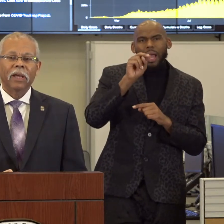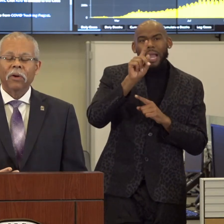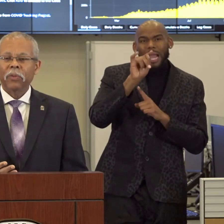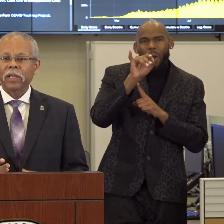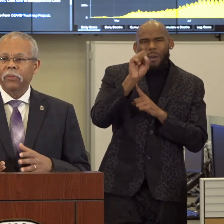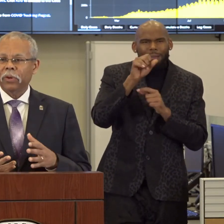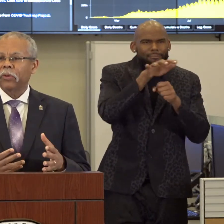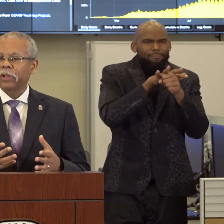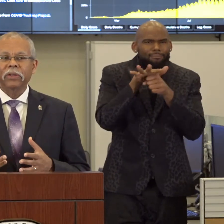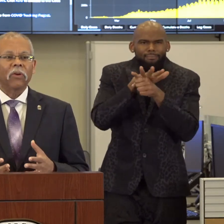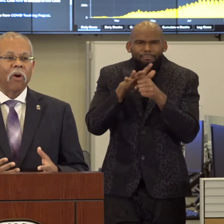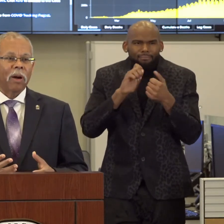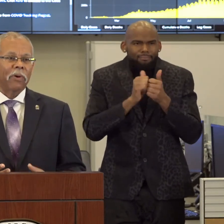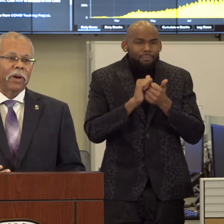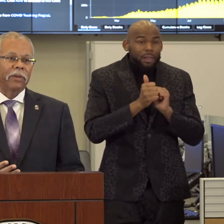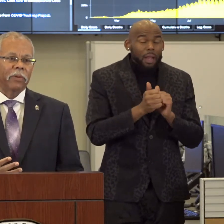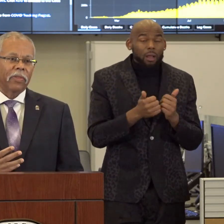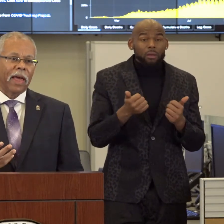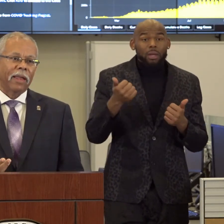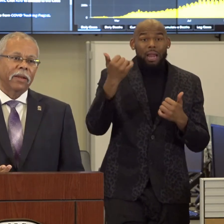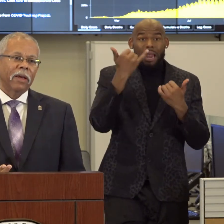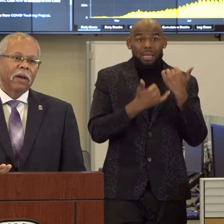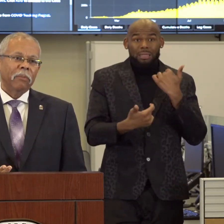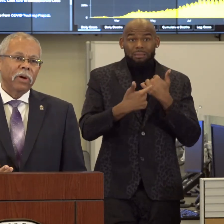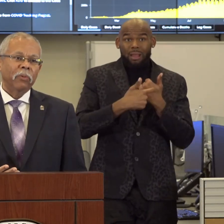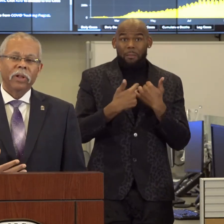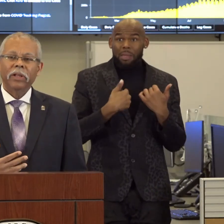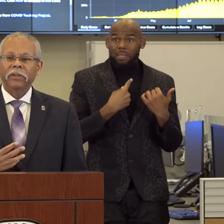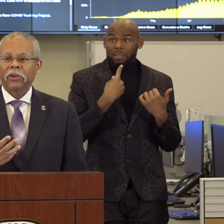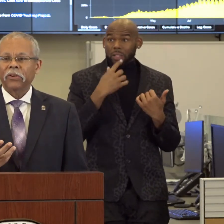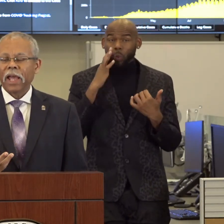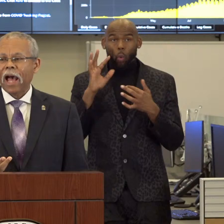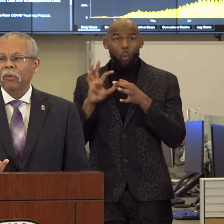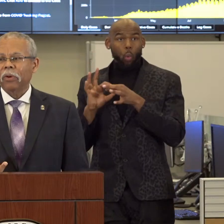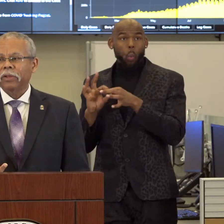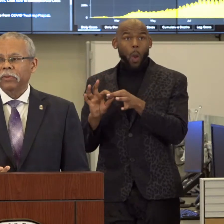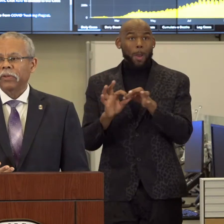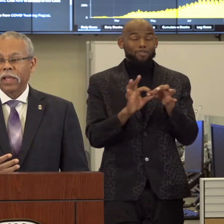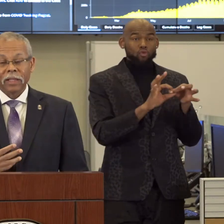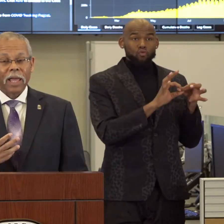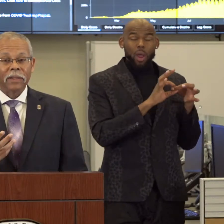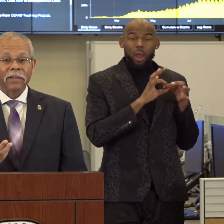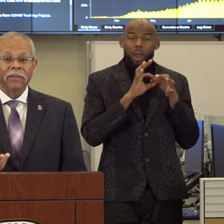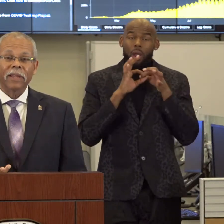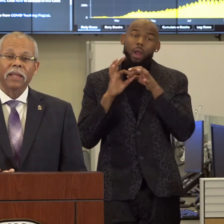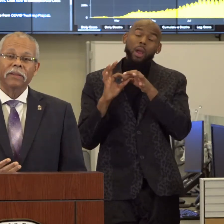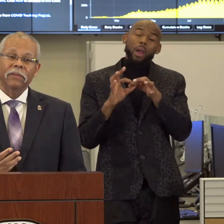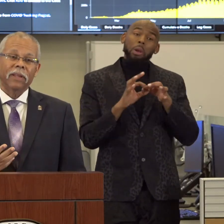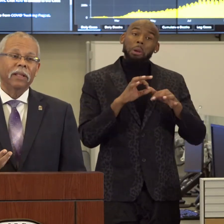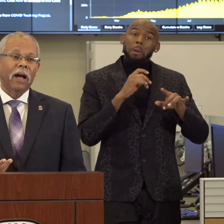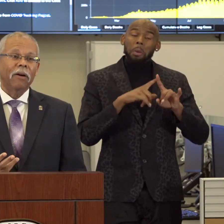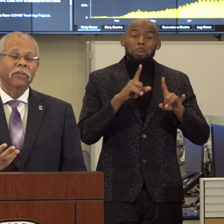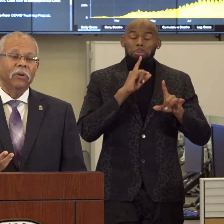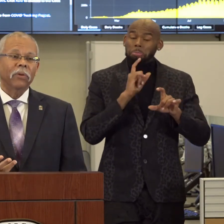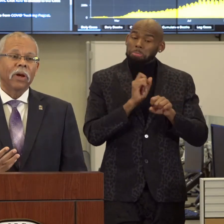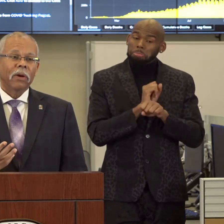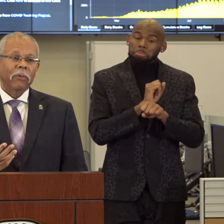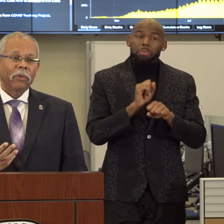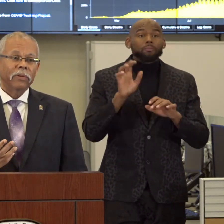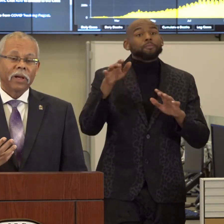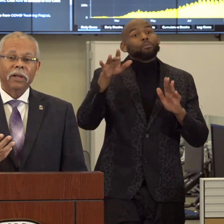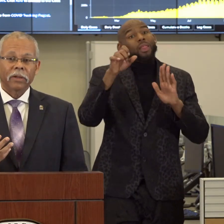I said we were going to cooperate with that. But what it turned out was and at the state